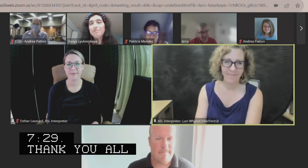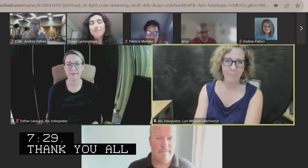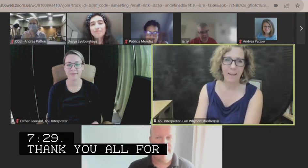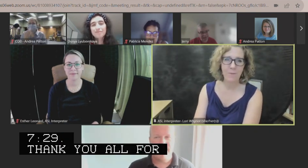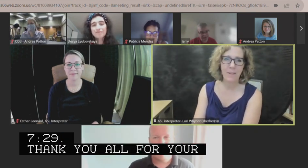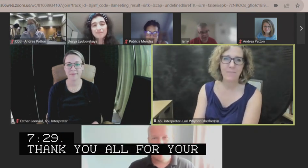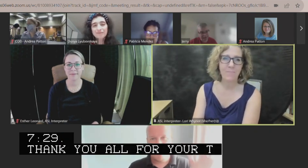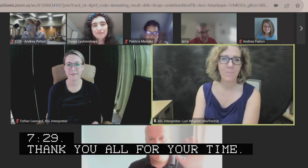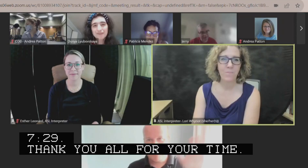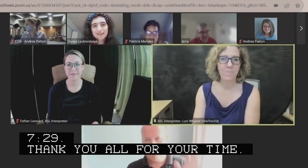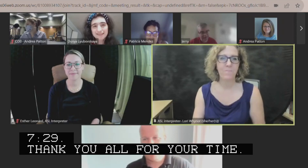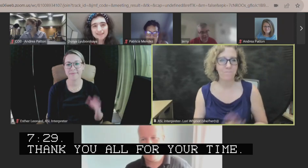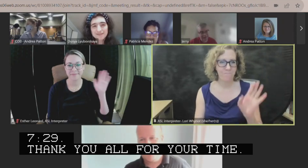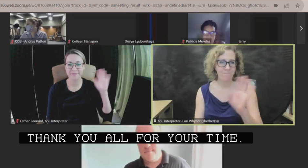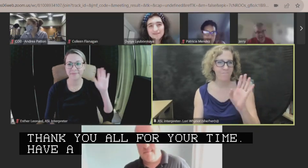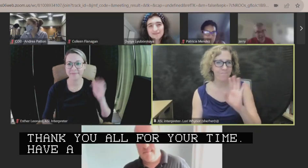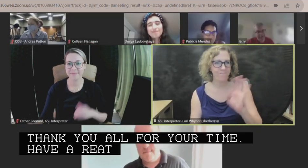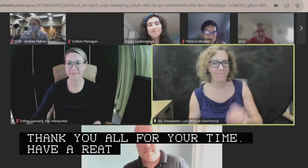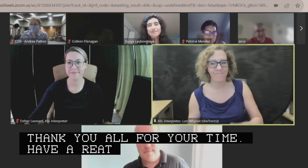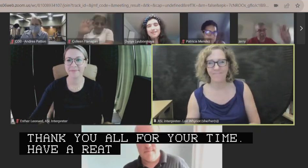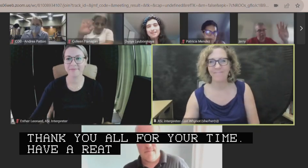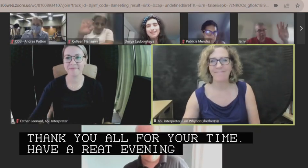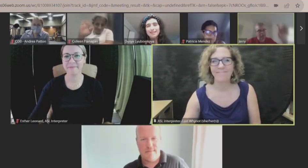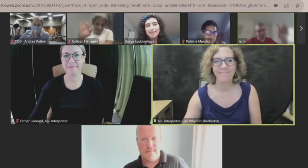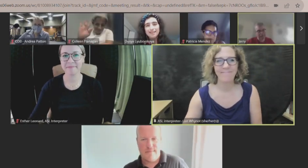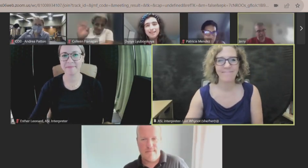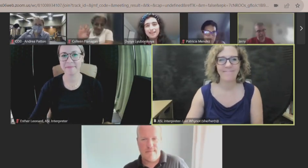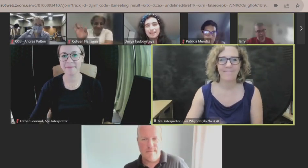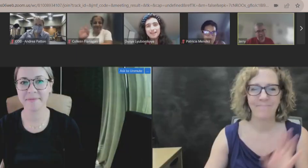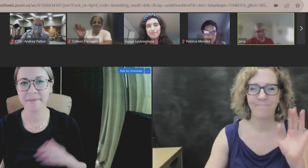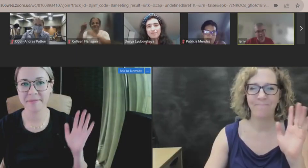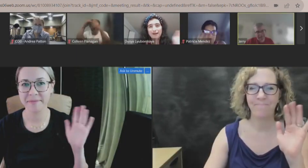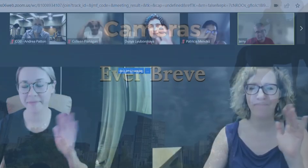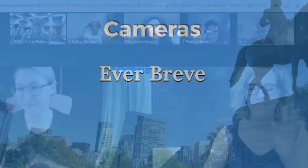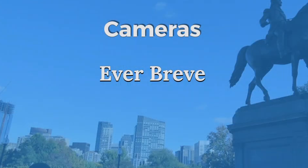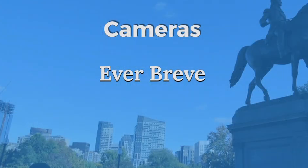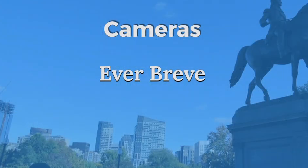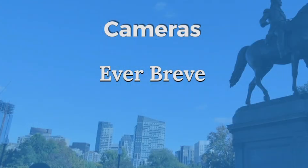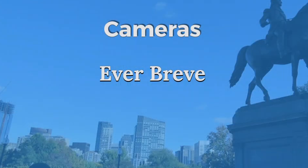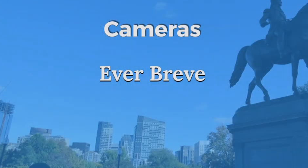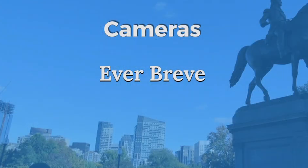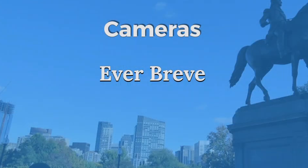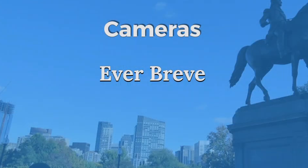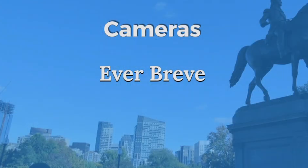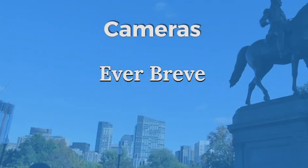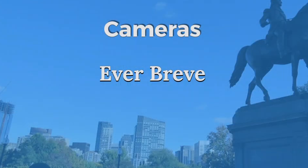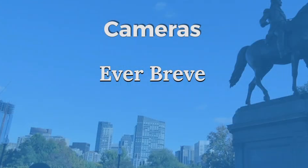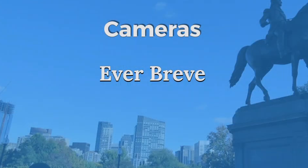Bye, everyone. Bye, everyone. Bye, everyone.